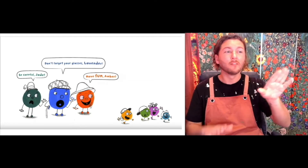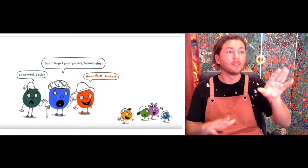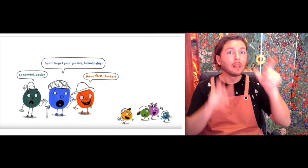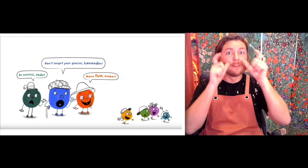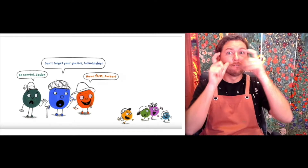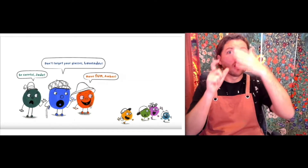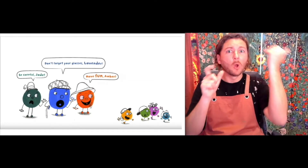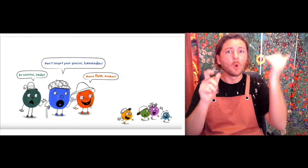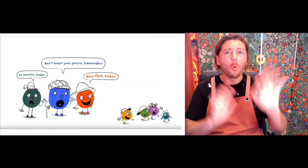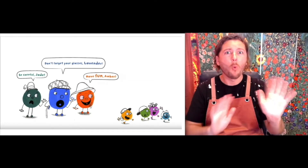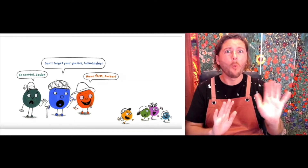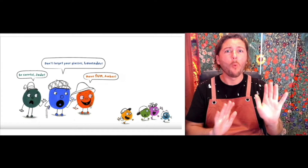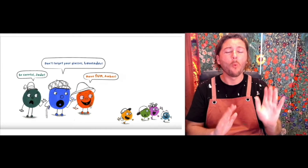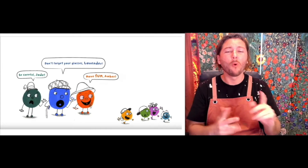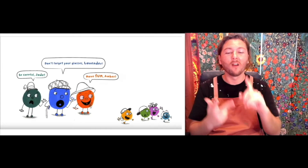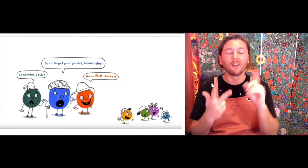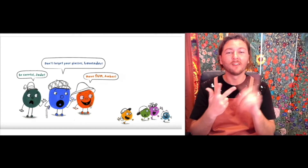Don't forget your glasses, Lavender.